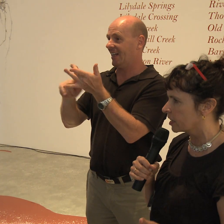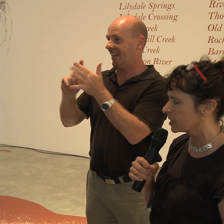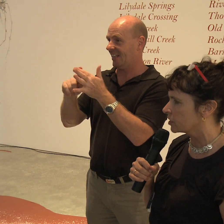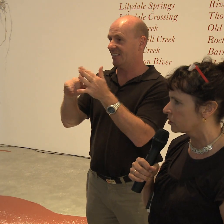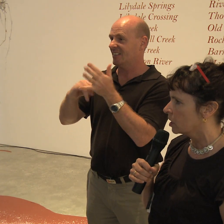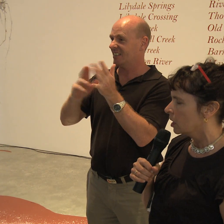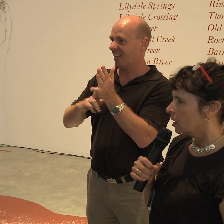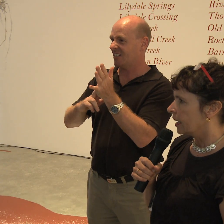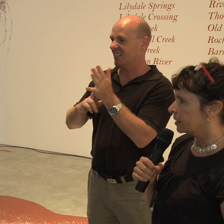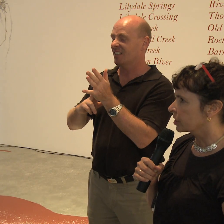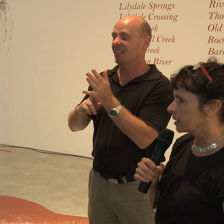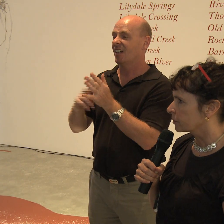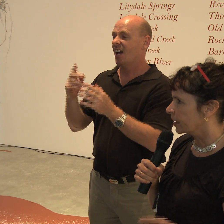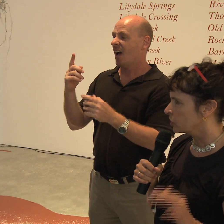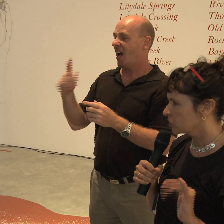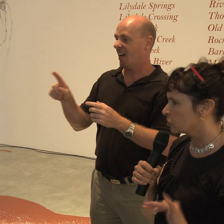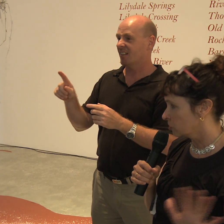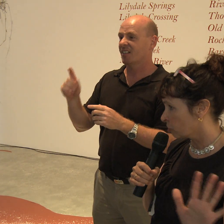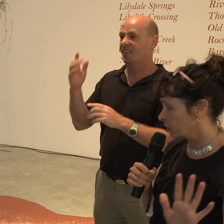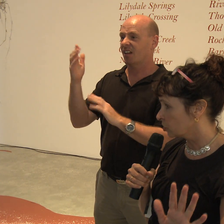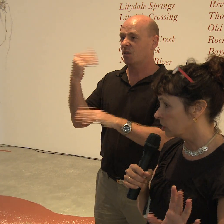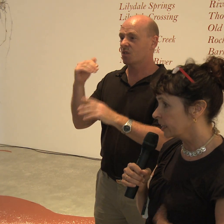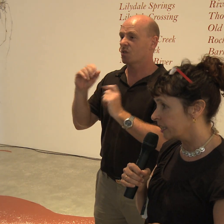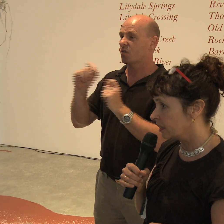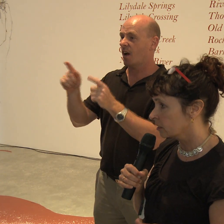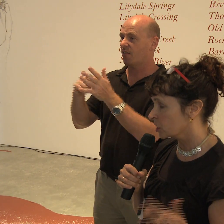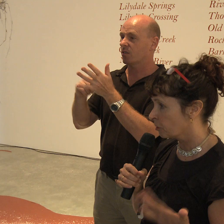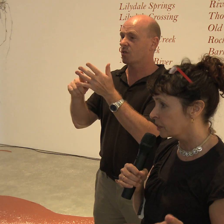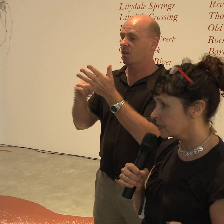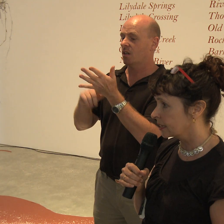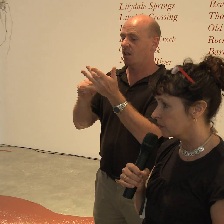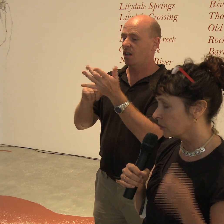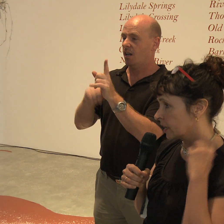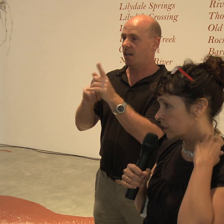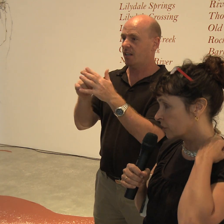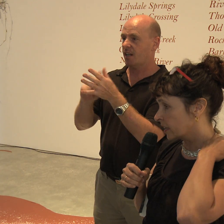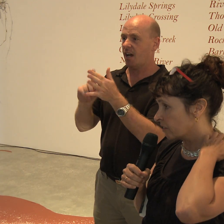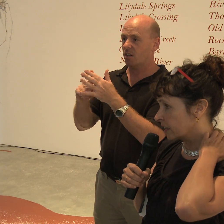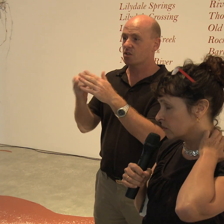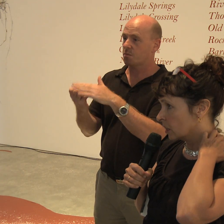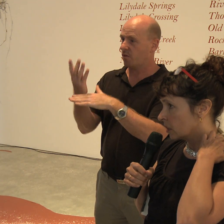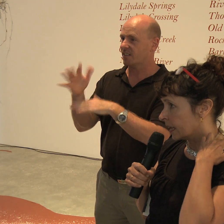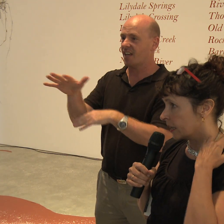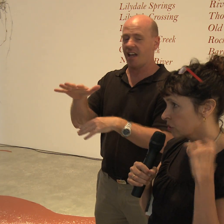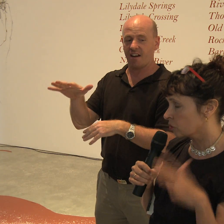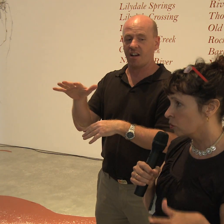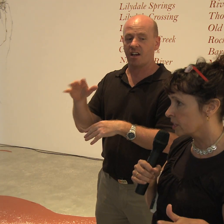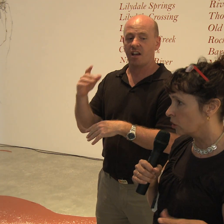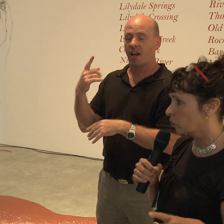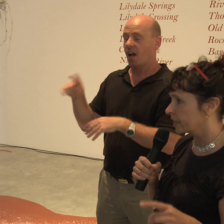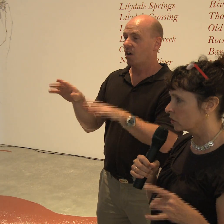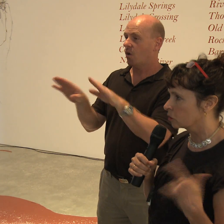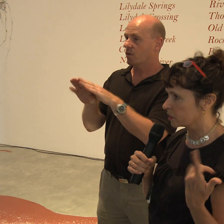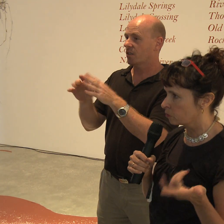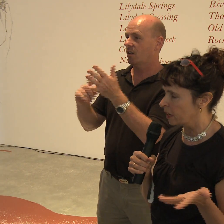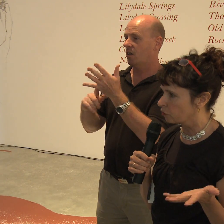Grace Isaacson, and they used to travel to Lilydale Springs and that area, and also